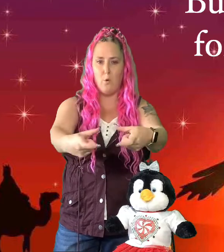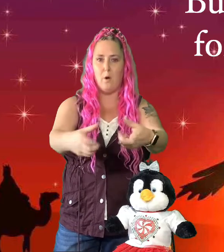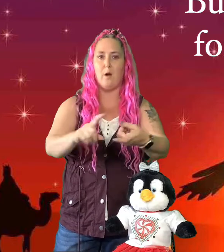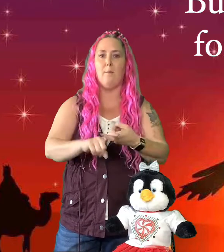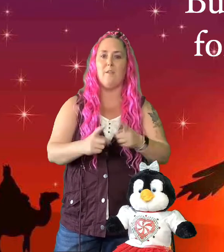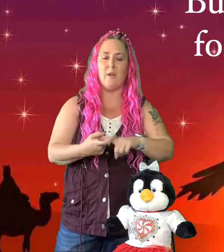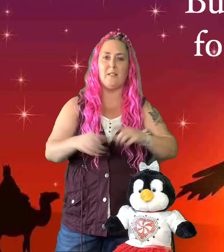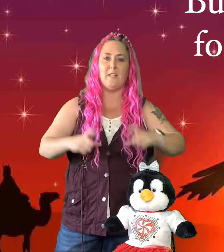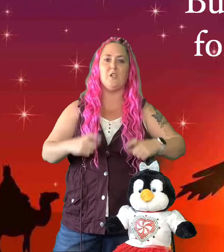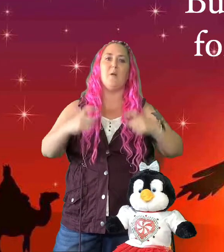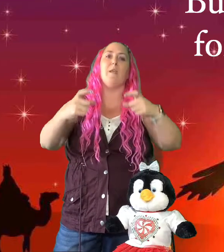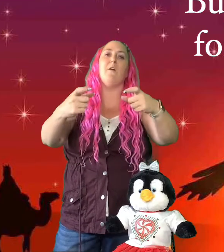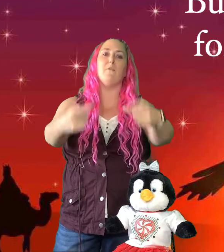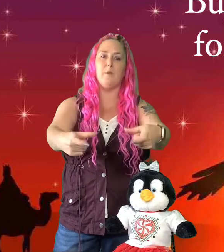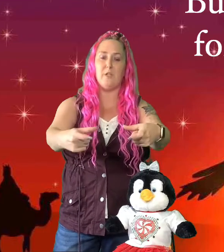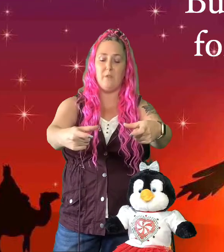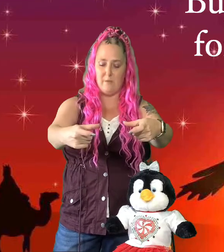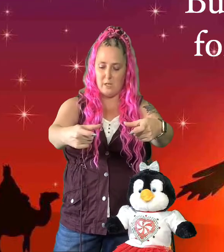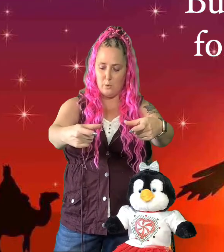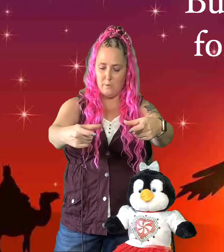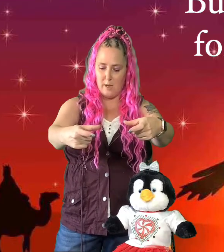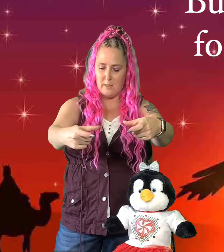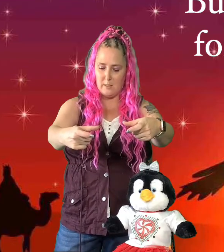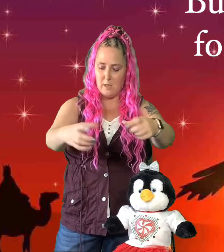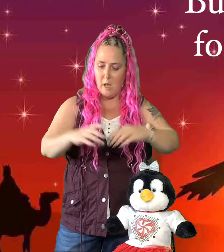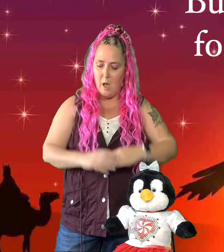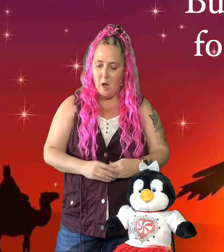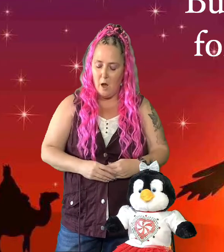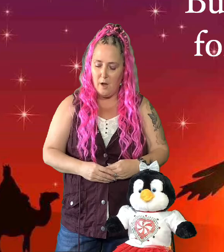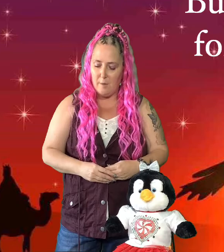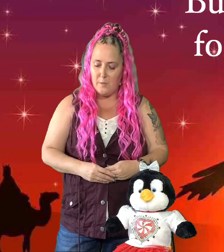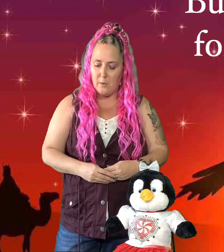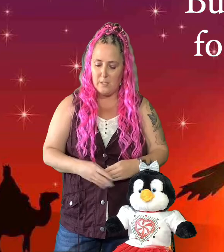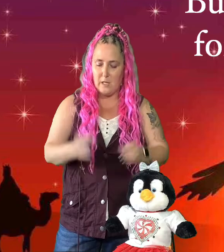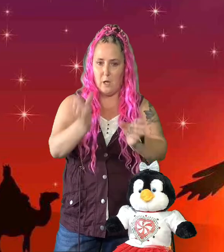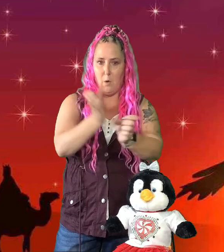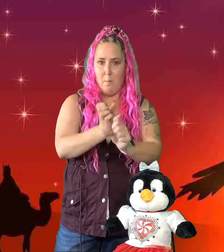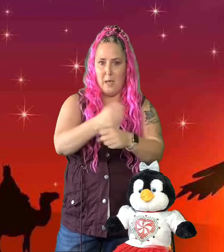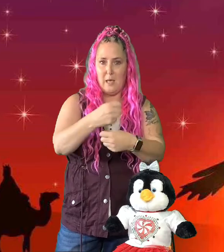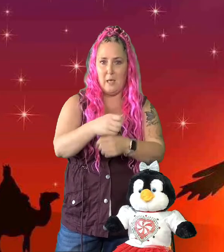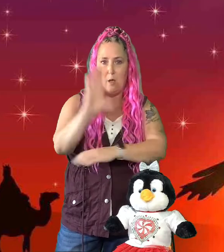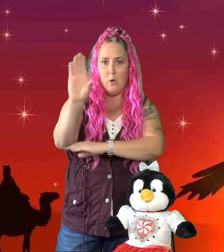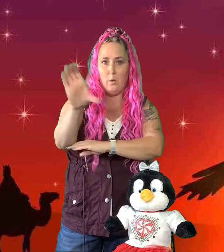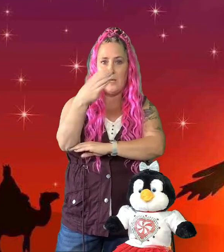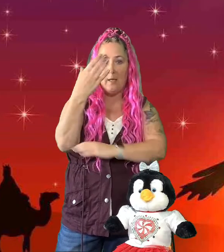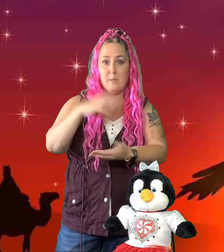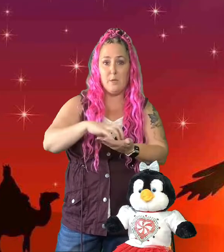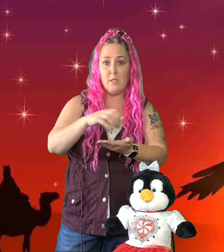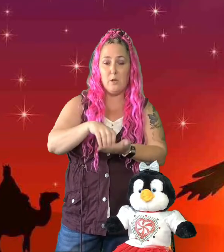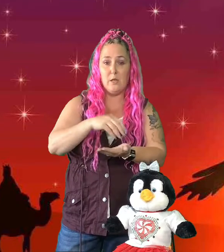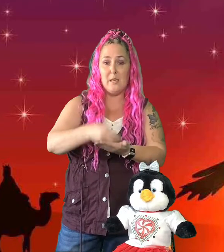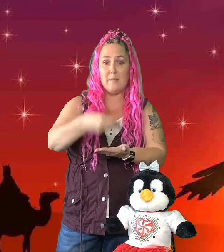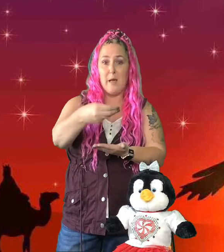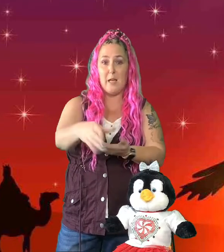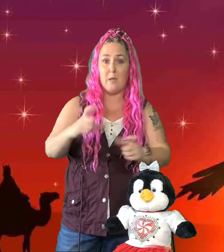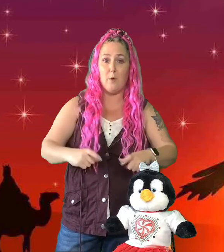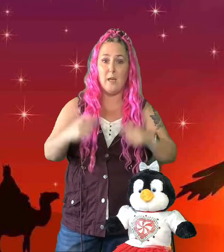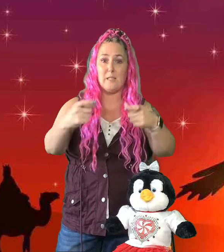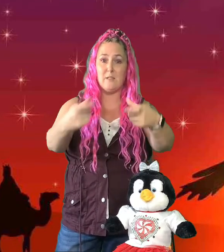for my friends, because you're coming out from yourself, giving it to a friend. So it's gonna go, making Christmas cookies, buying presents for